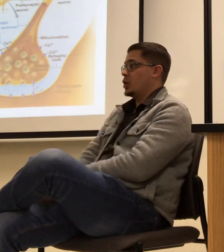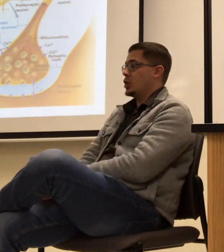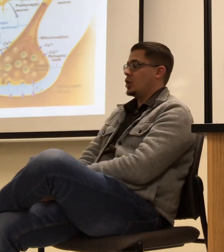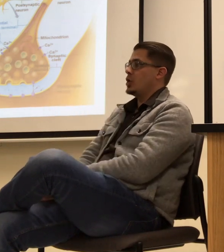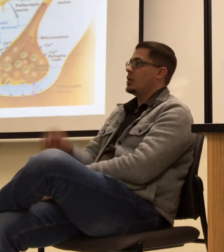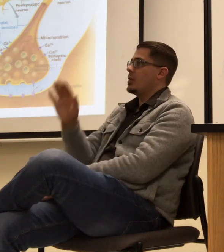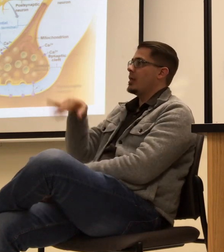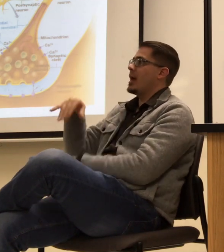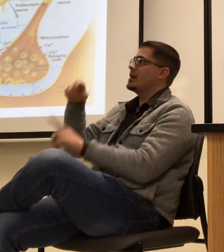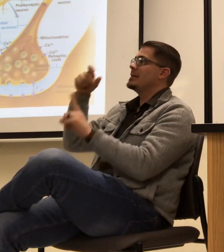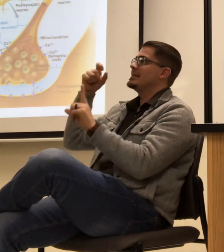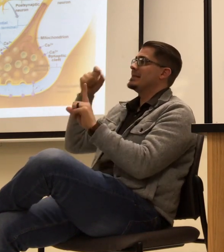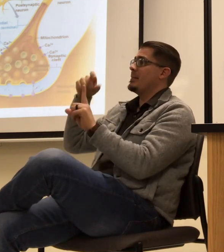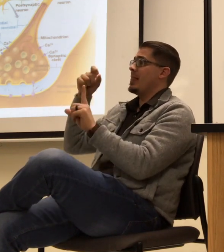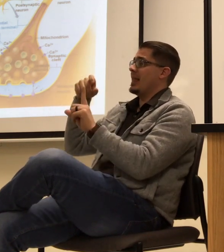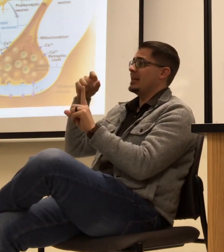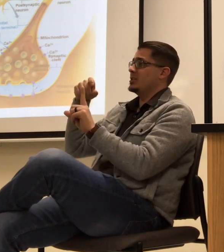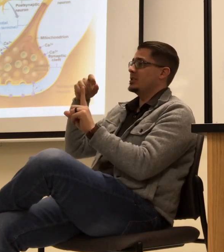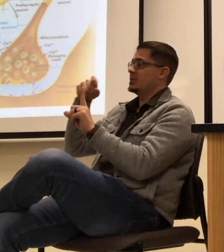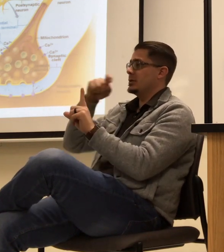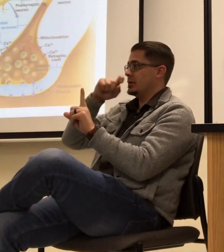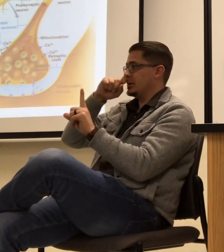it stimulates